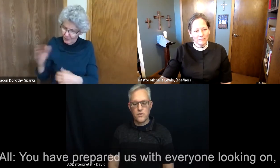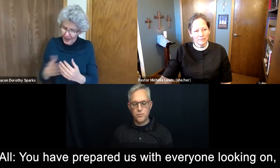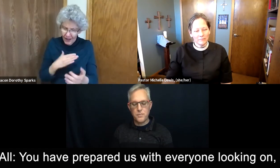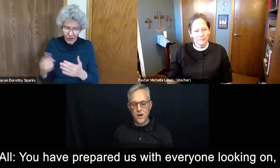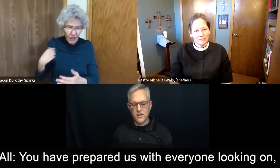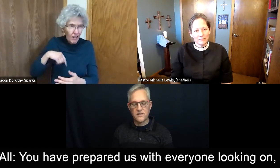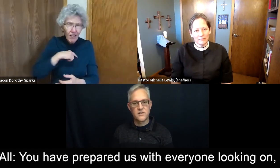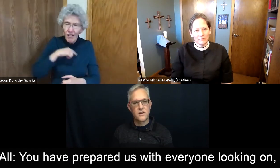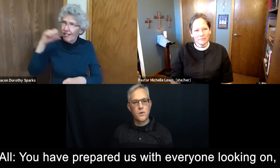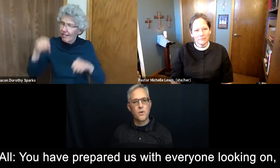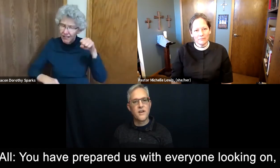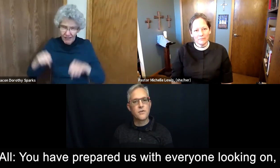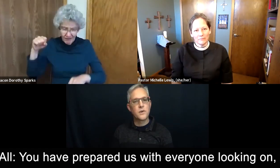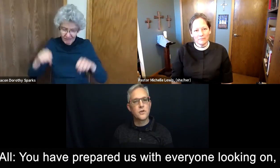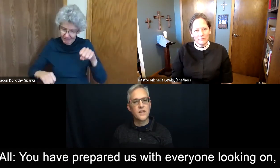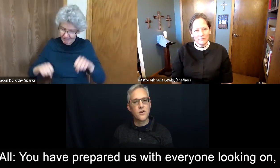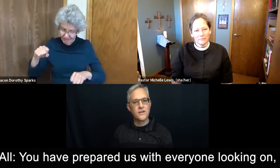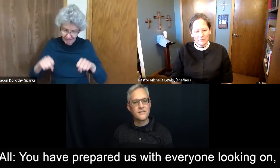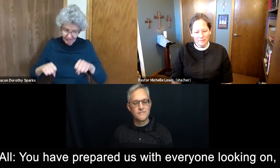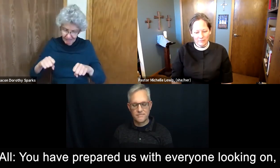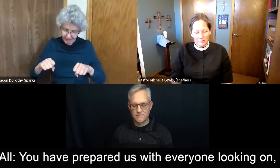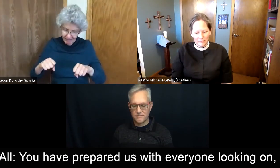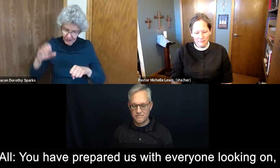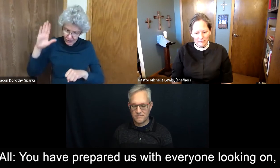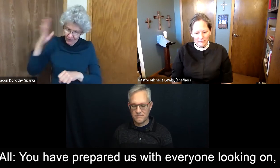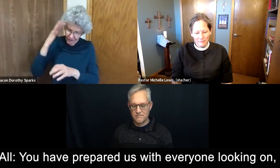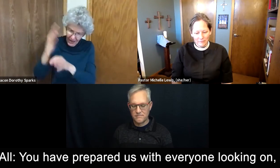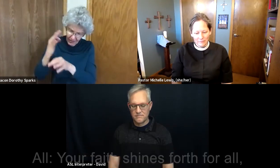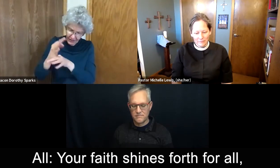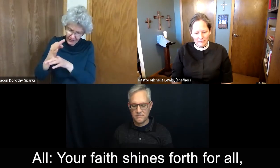You have prepared us with everyone looking on.